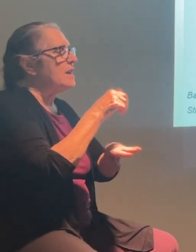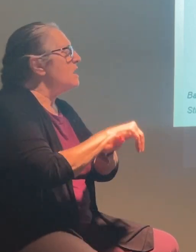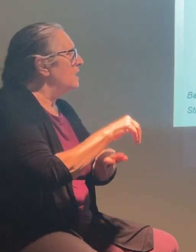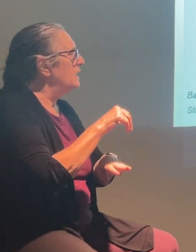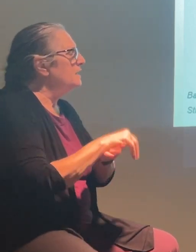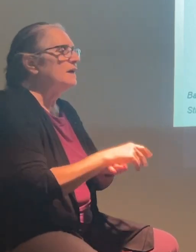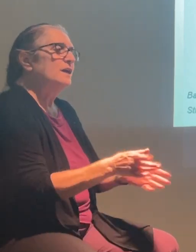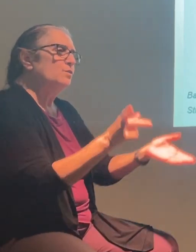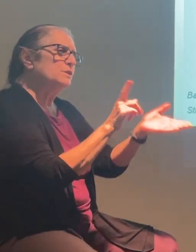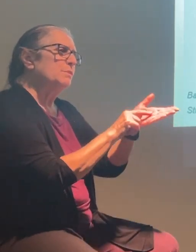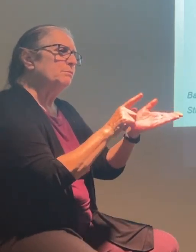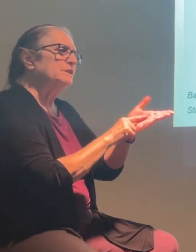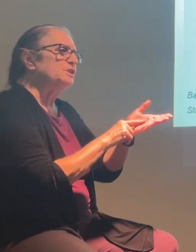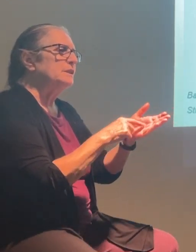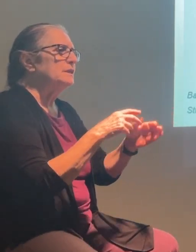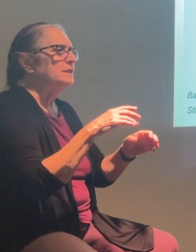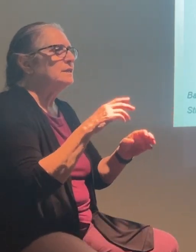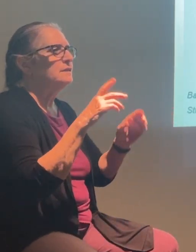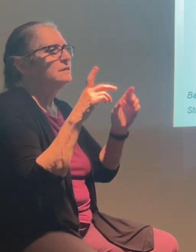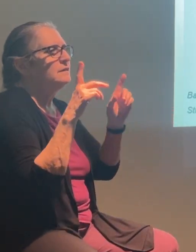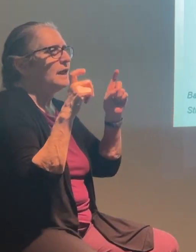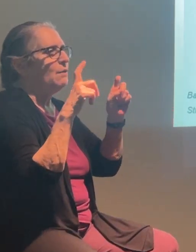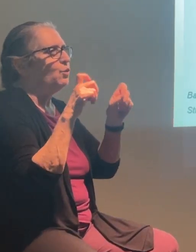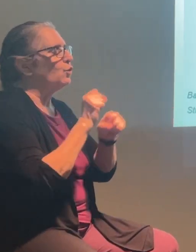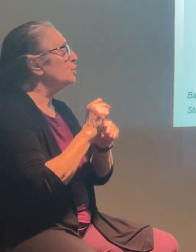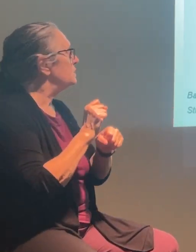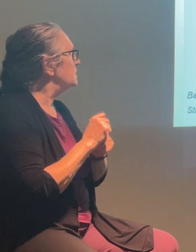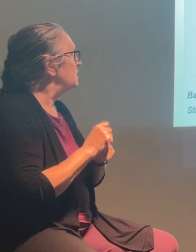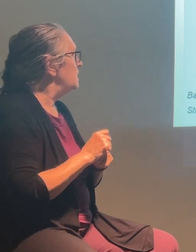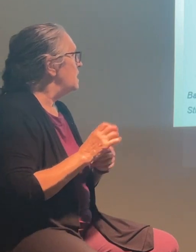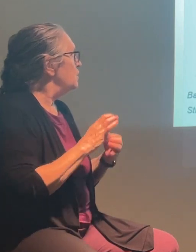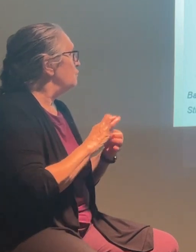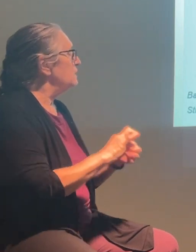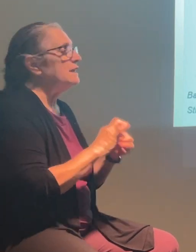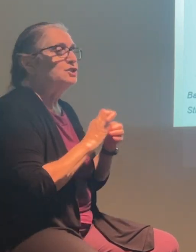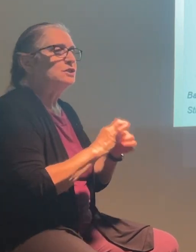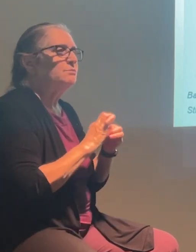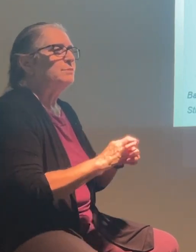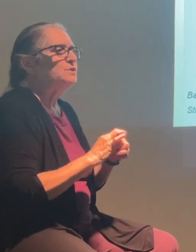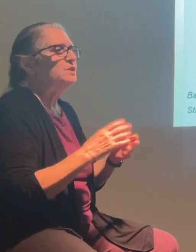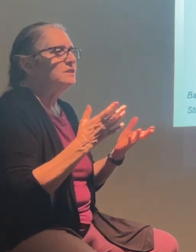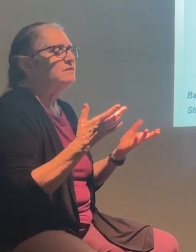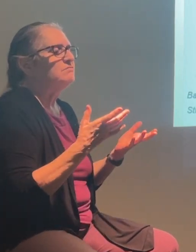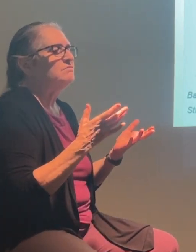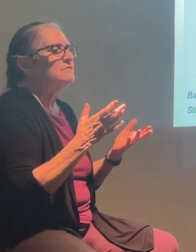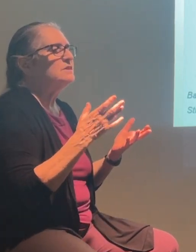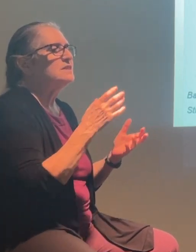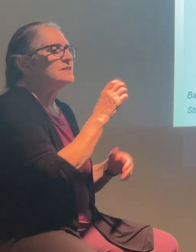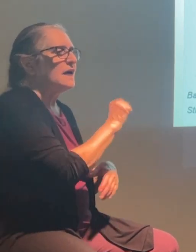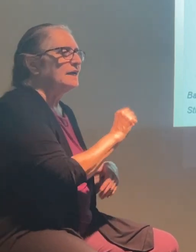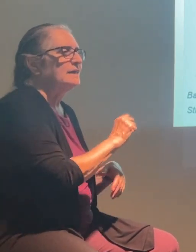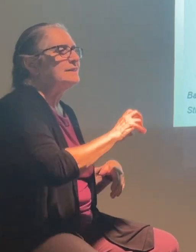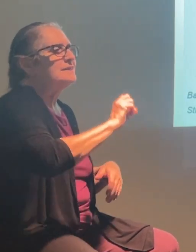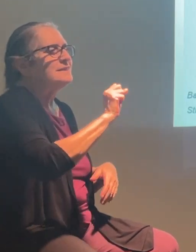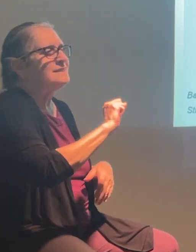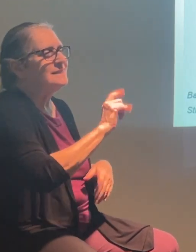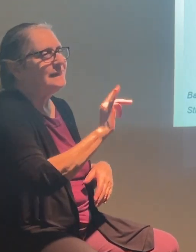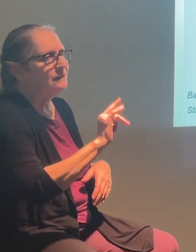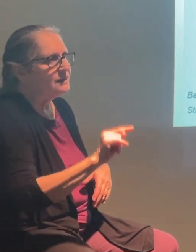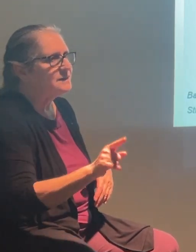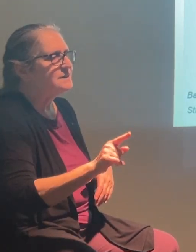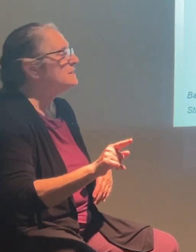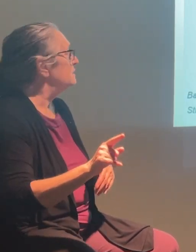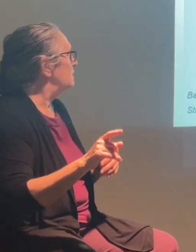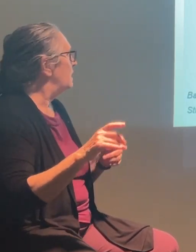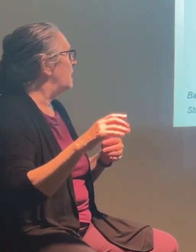in camera work. So again, the relationship between Steichen and Stieglitz and camera work, very, very close. When he was in France, he would